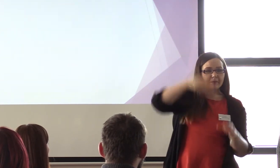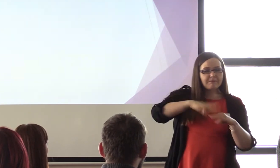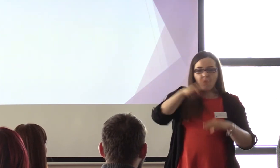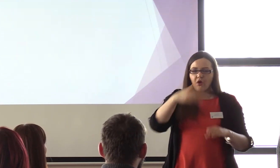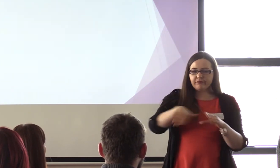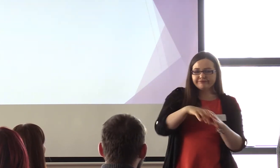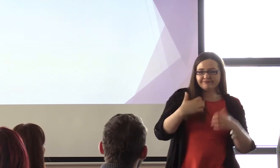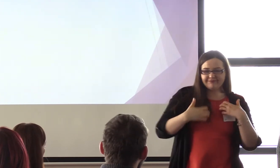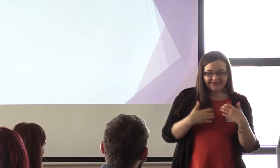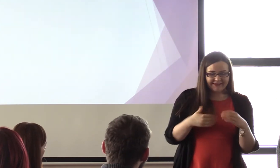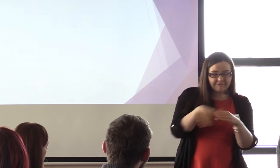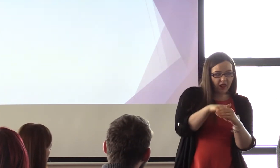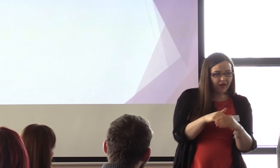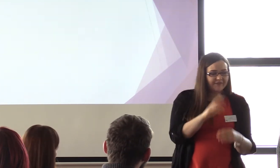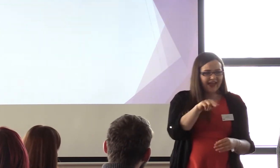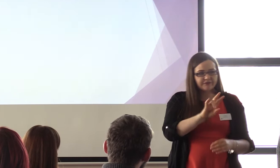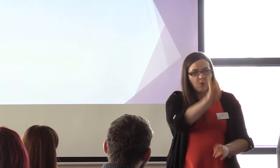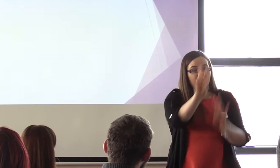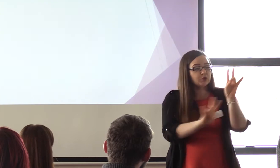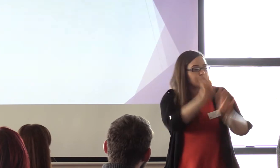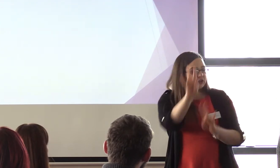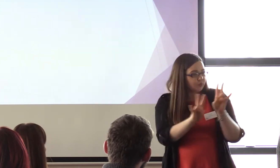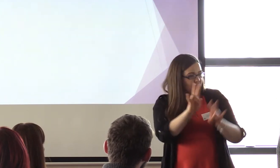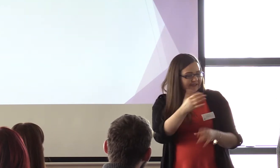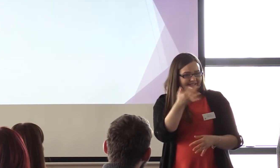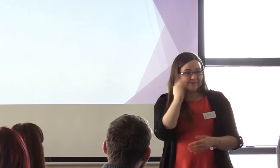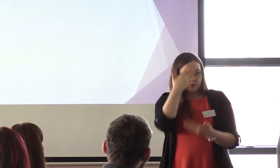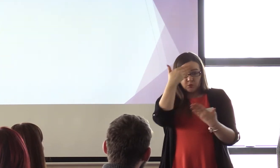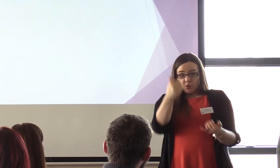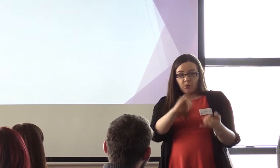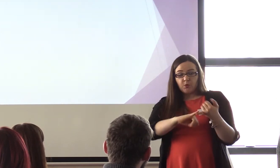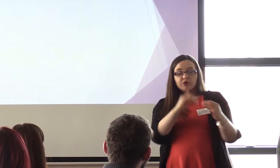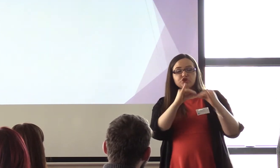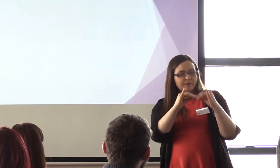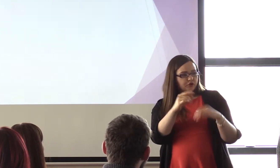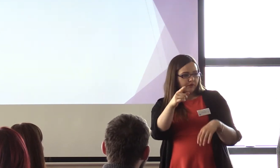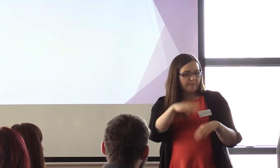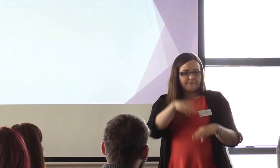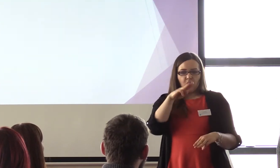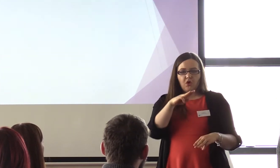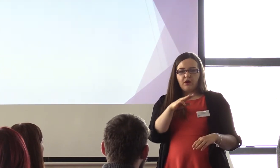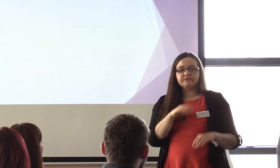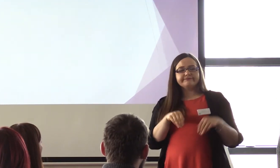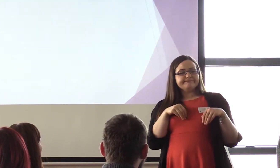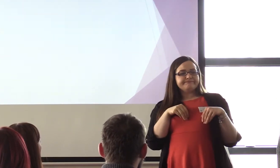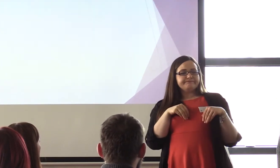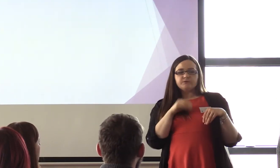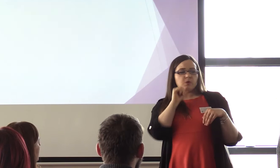interpreter. They could represent the student more appropriately if they were asking questions. If the student didn't know